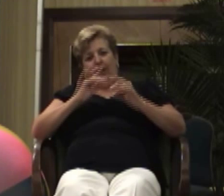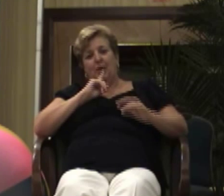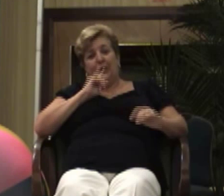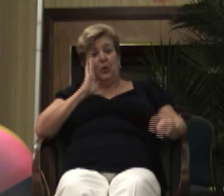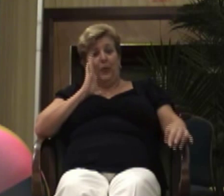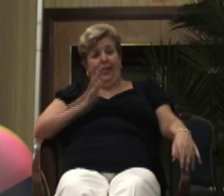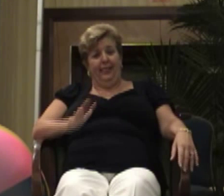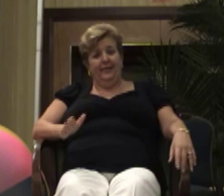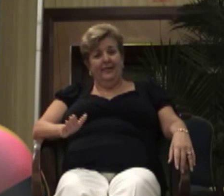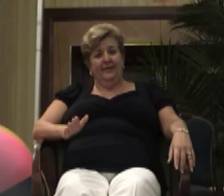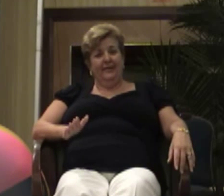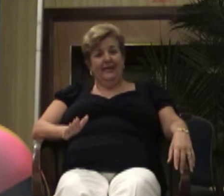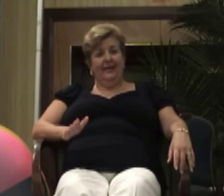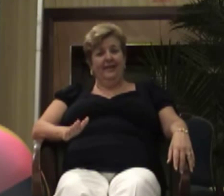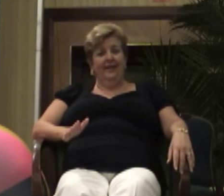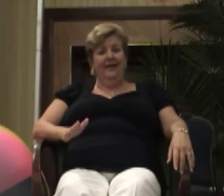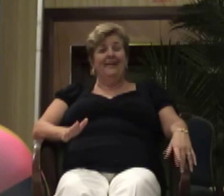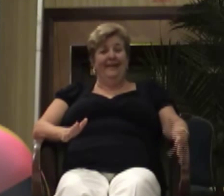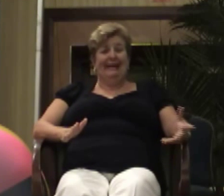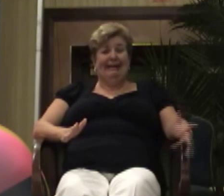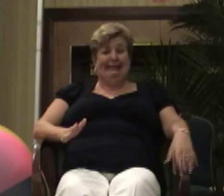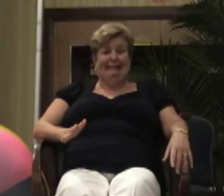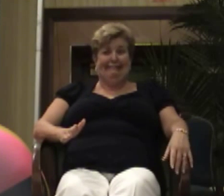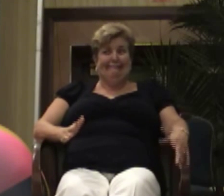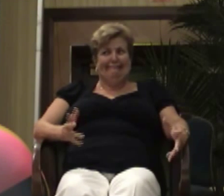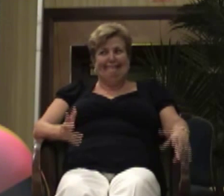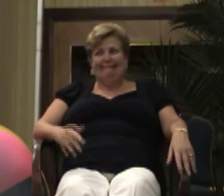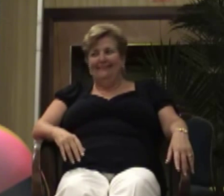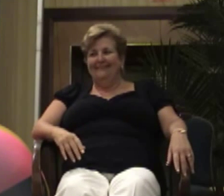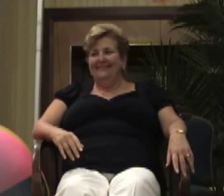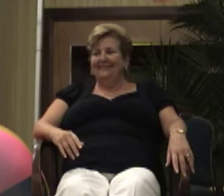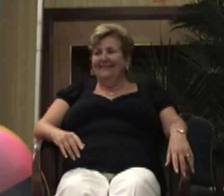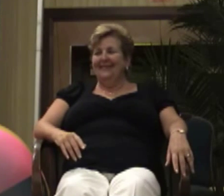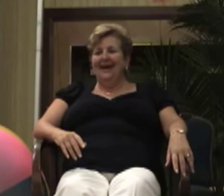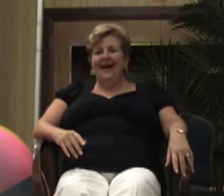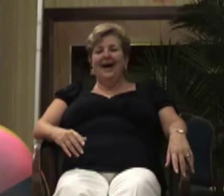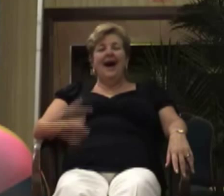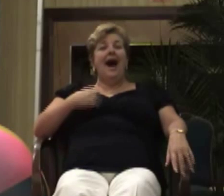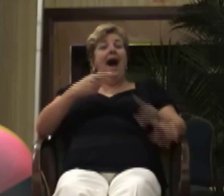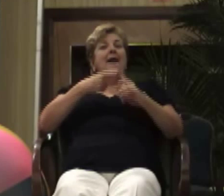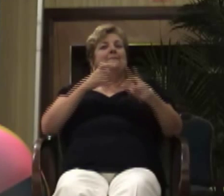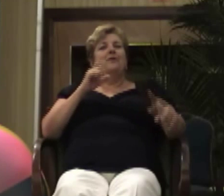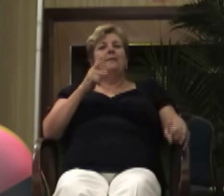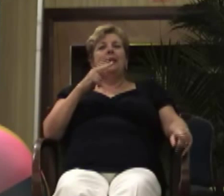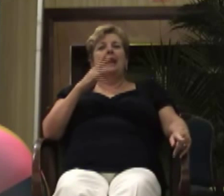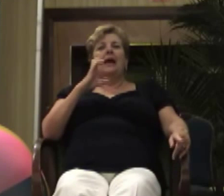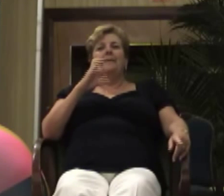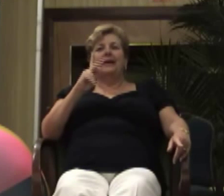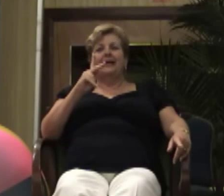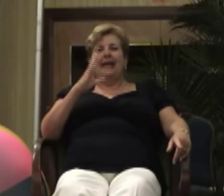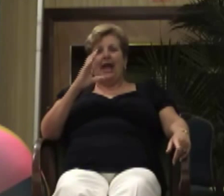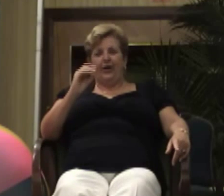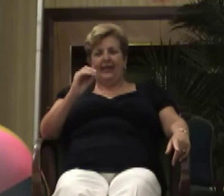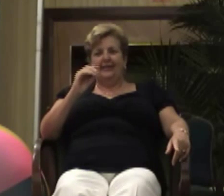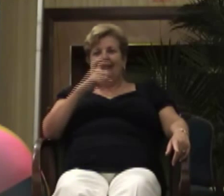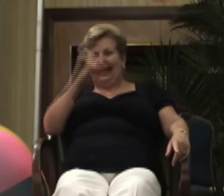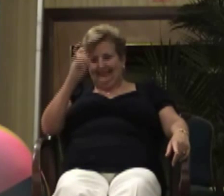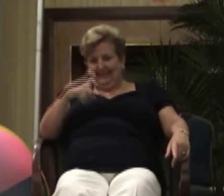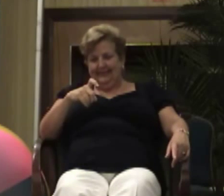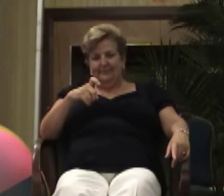Y'all are just so much fun, I couldn't resist. I'm from Lubbock County, Lubbock, Texas. I'm from a very